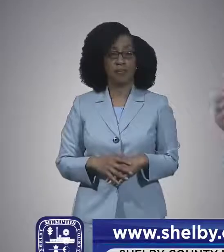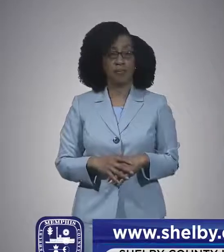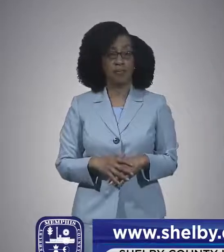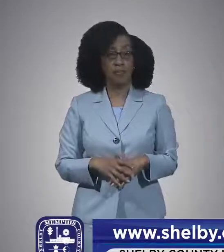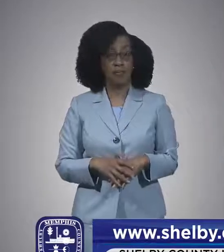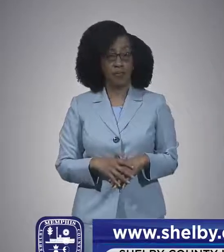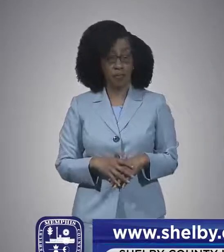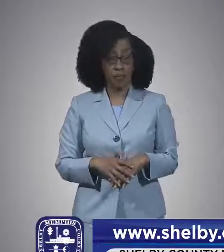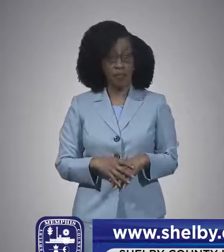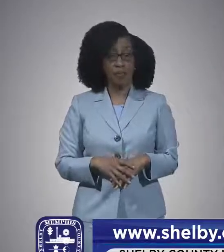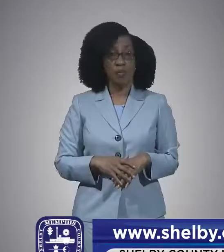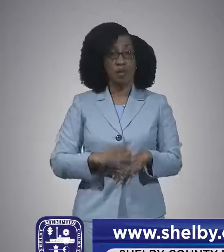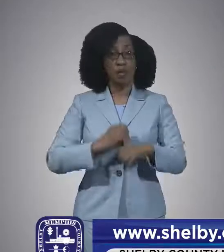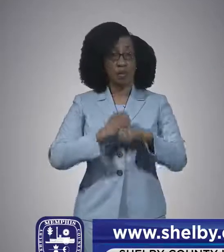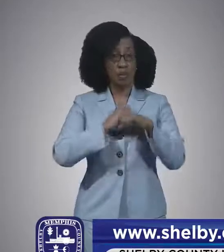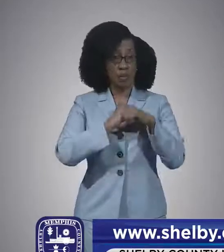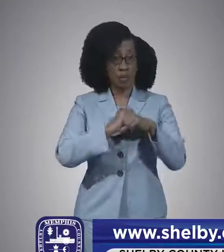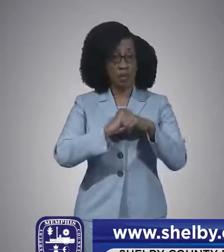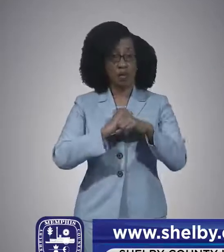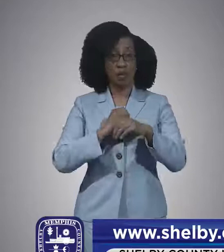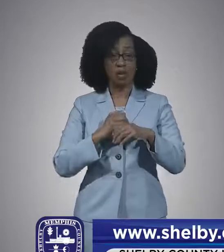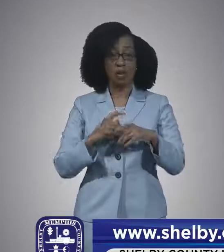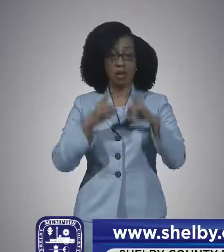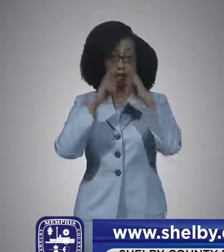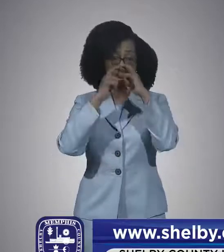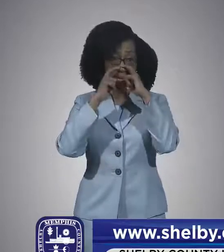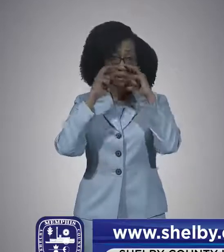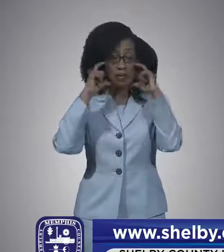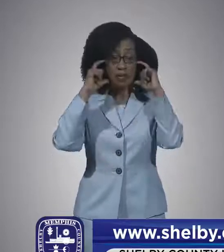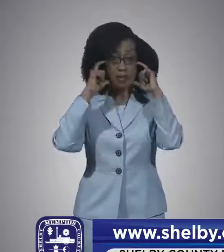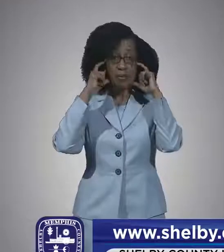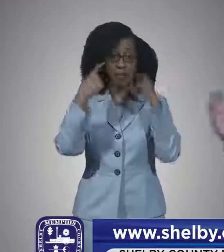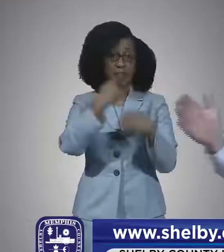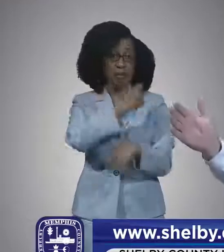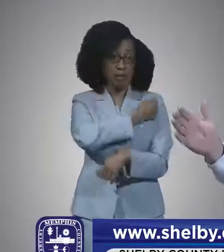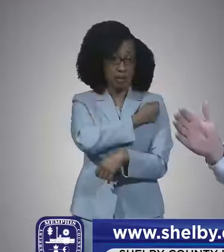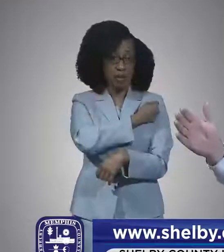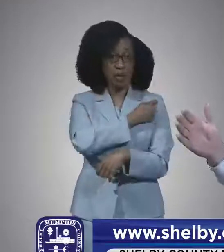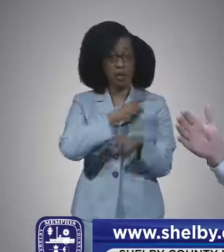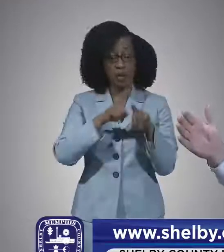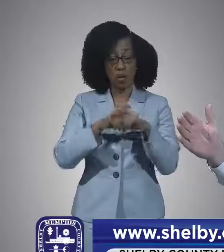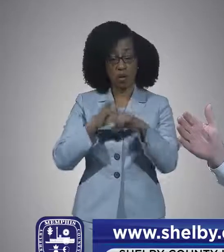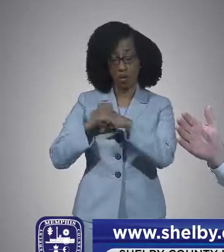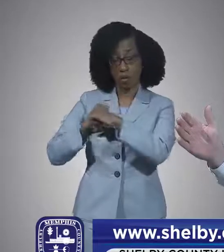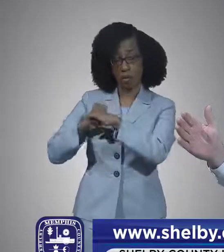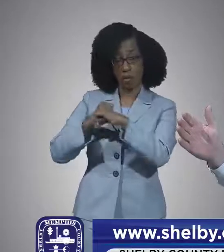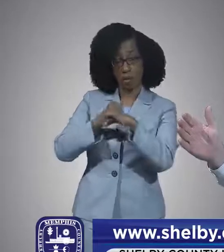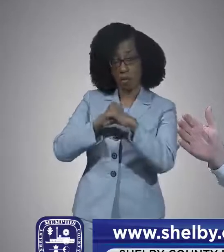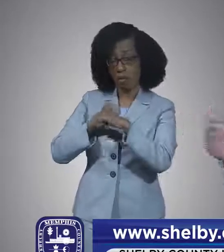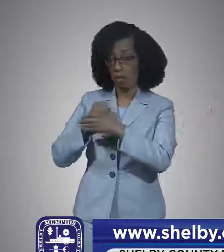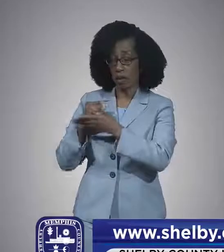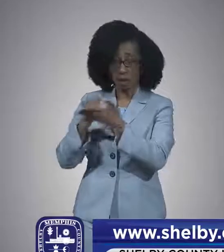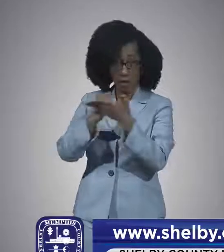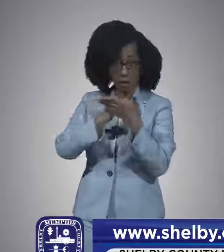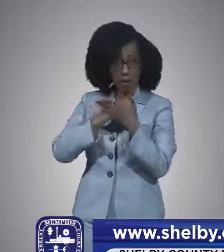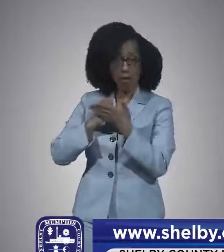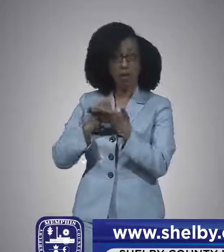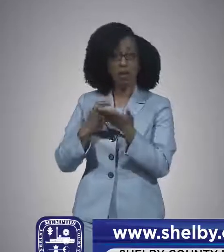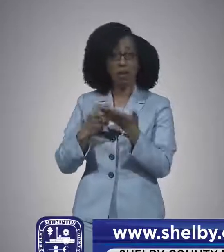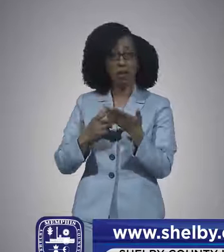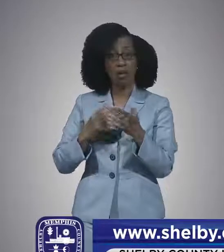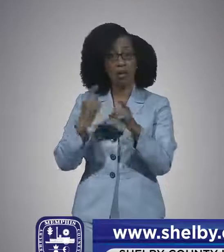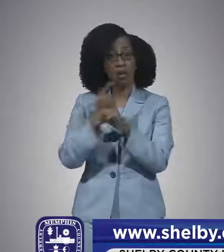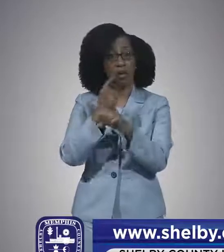in a position, protecting yourself by wearing a mask and getting a vaccine, protecting others by getting regular tests. The